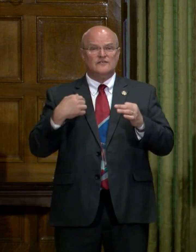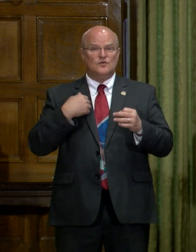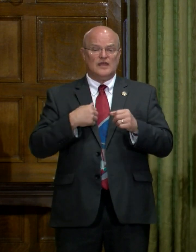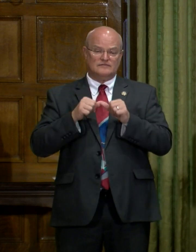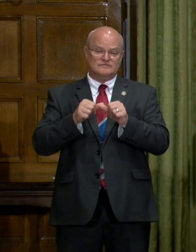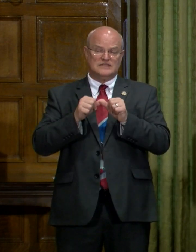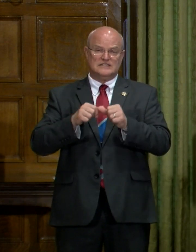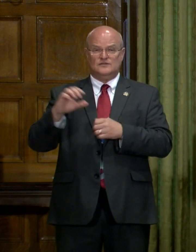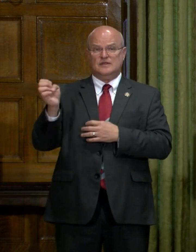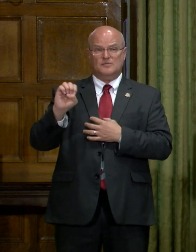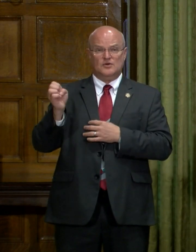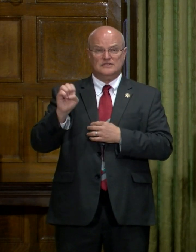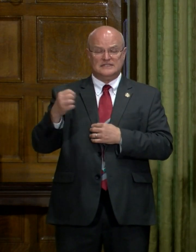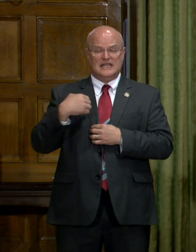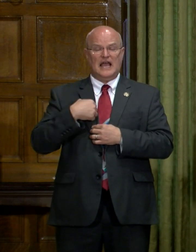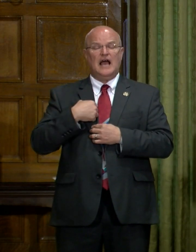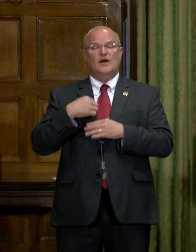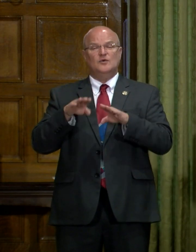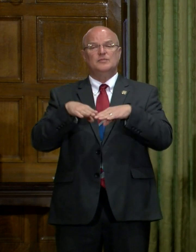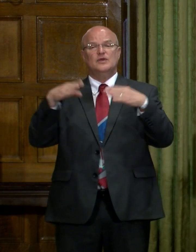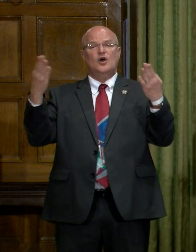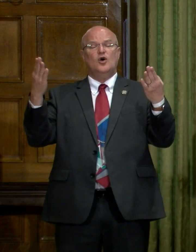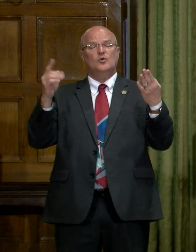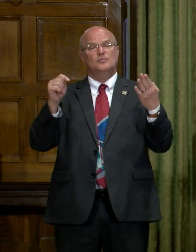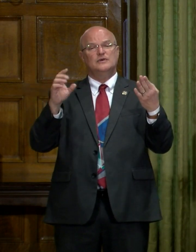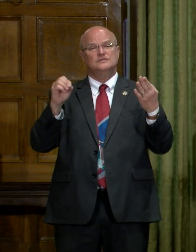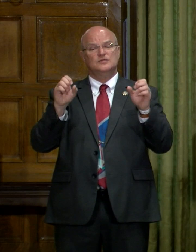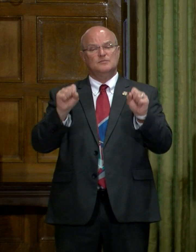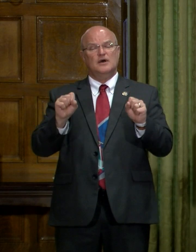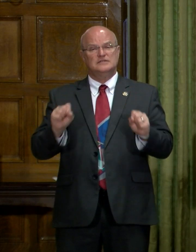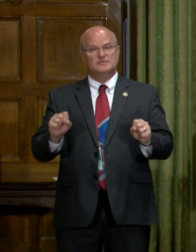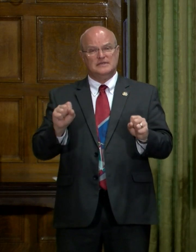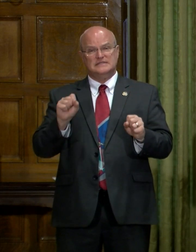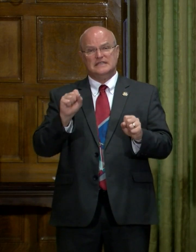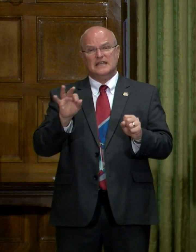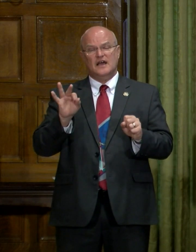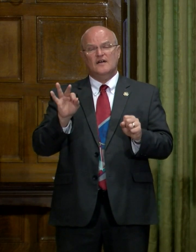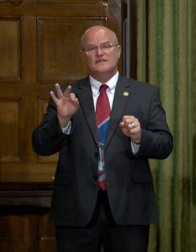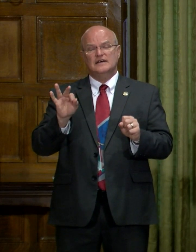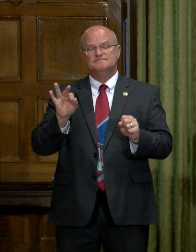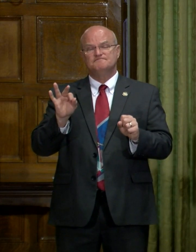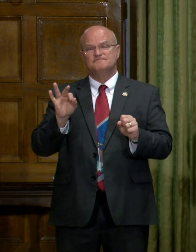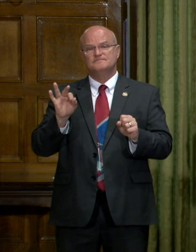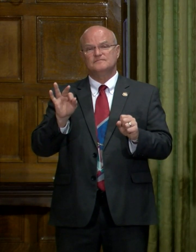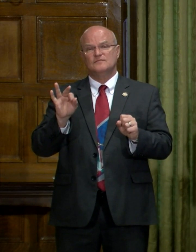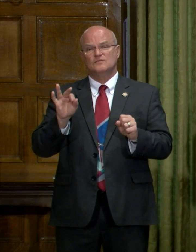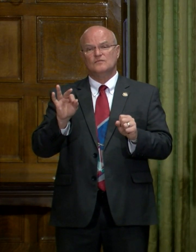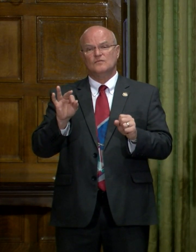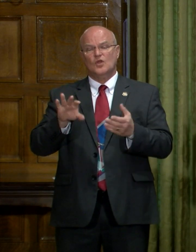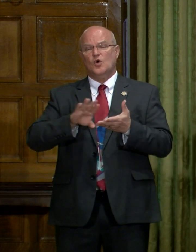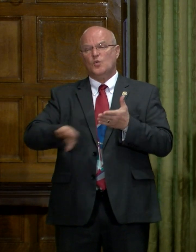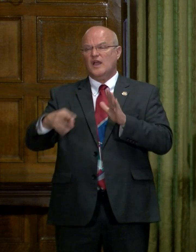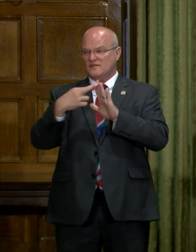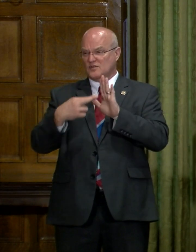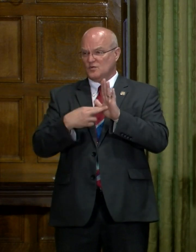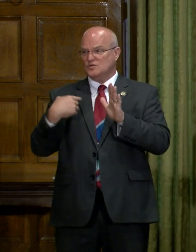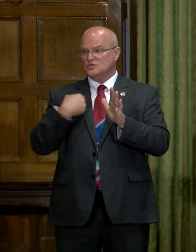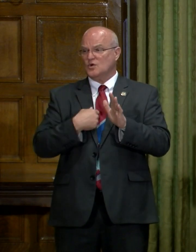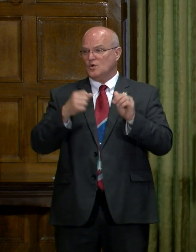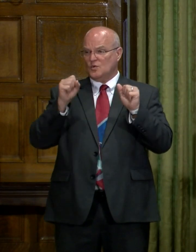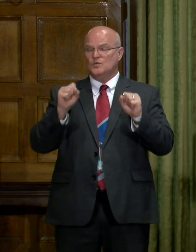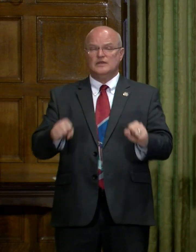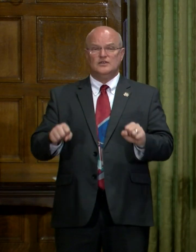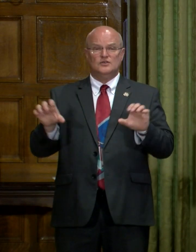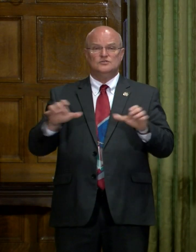have a continued emergency, I would be open to the possibility of waiving the rules so that we